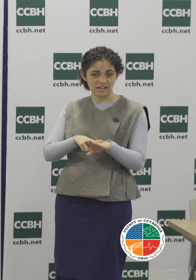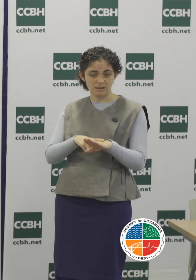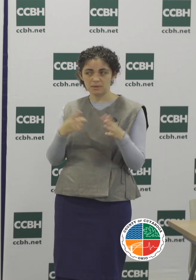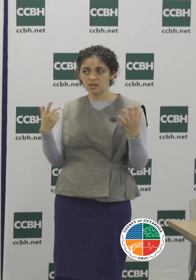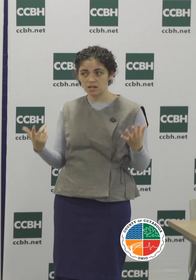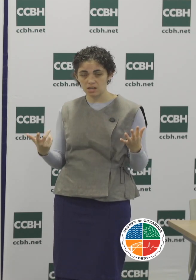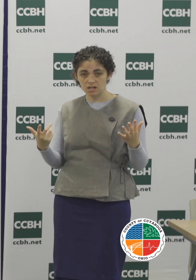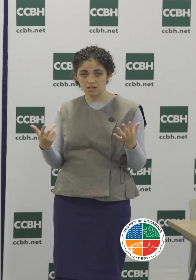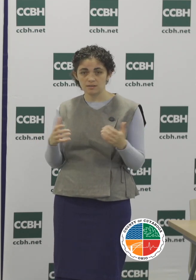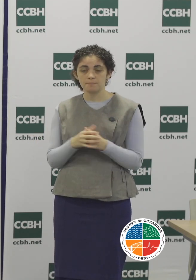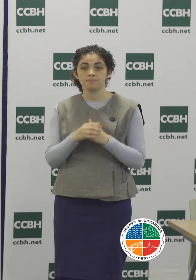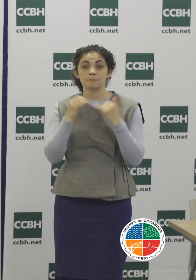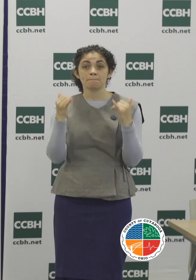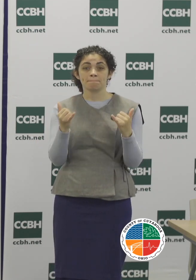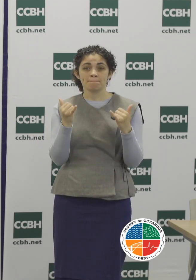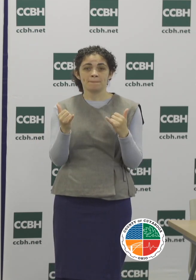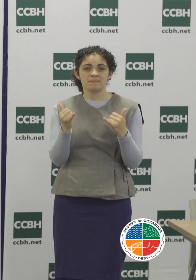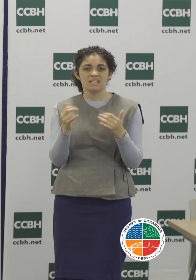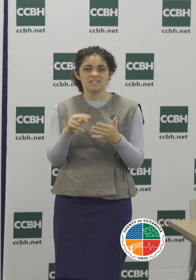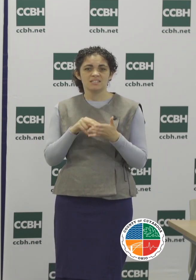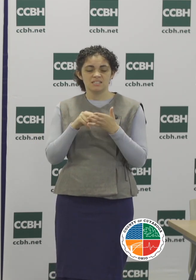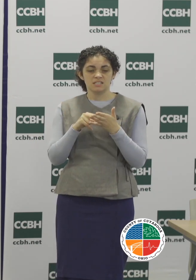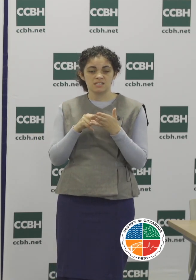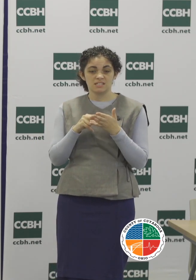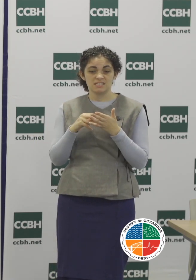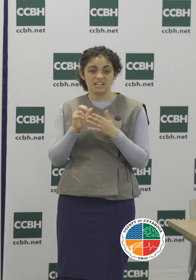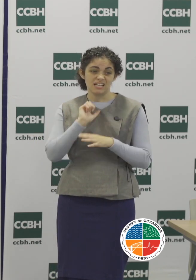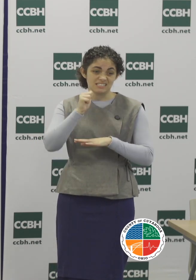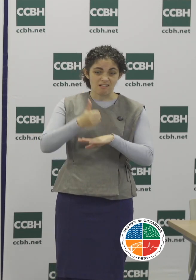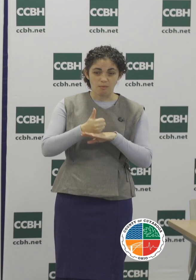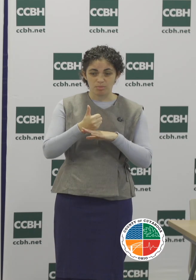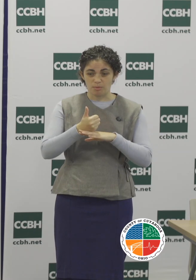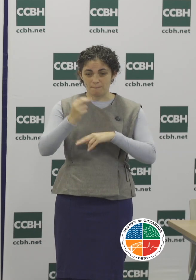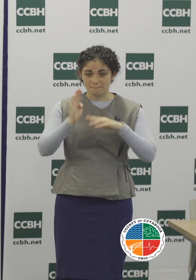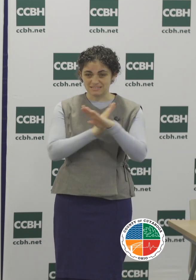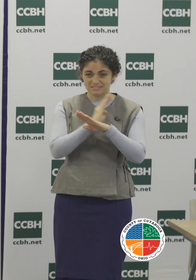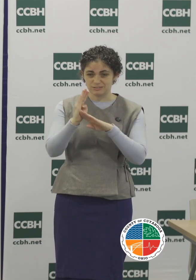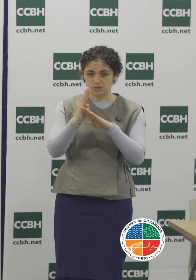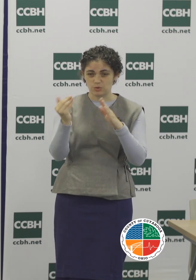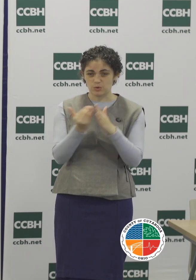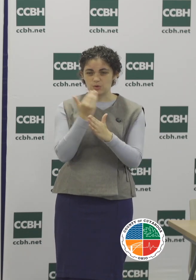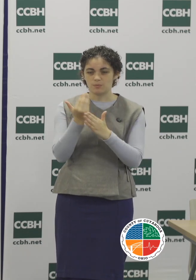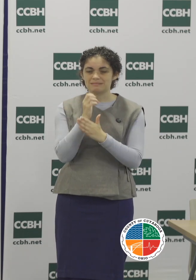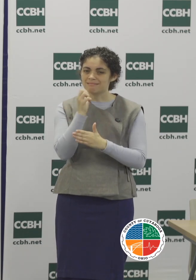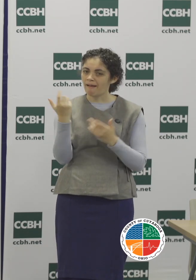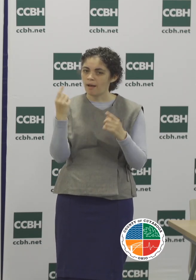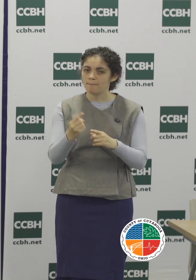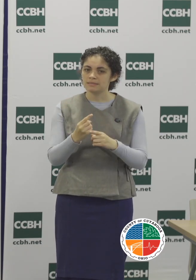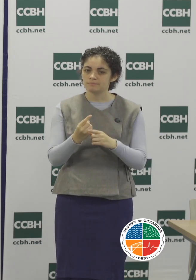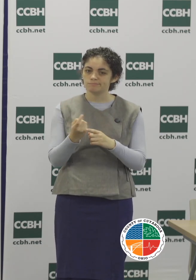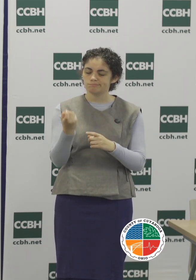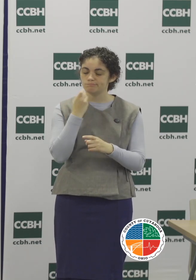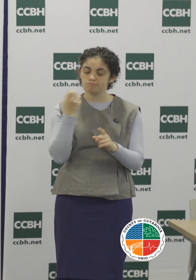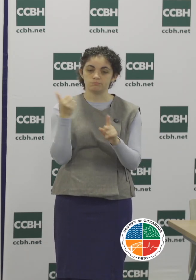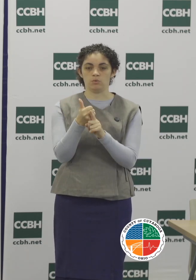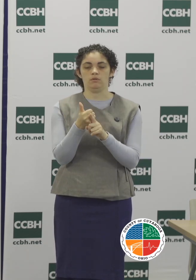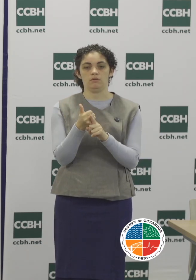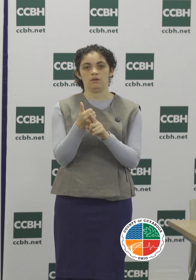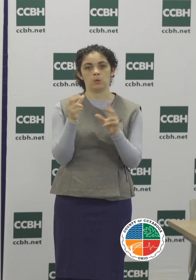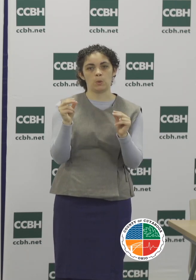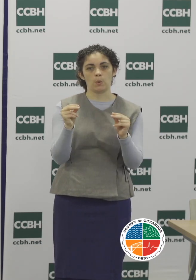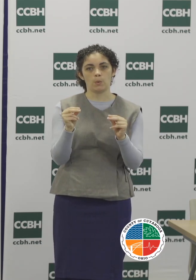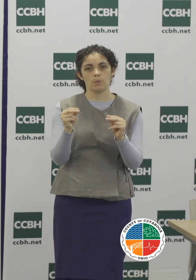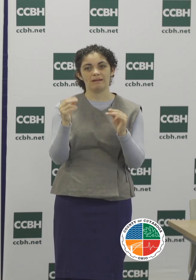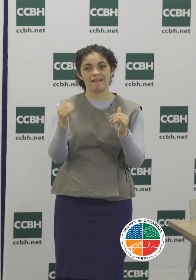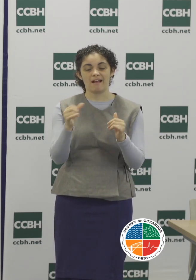been, now have to stand up their business and organize that business, and it doesn't happen overnight. And we're happy that they're beginning